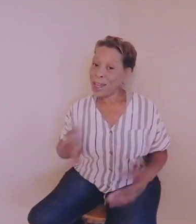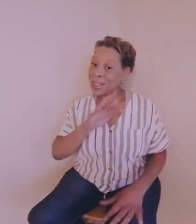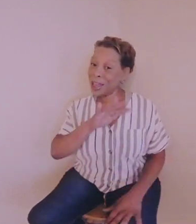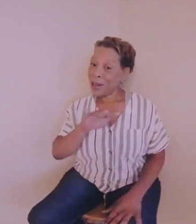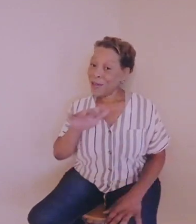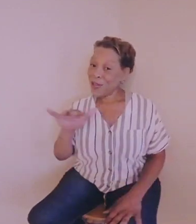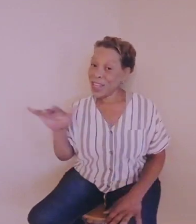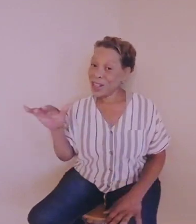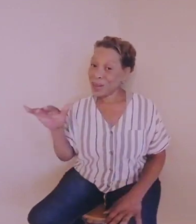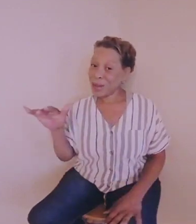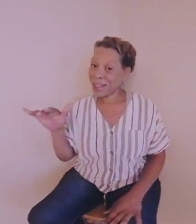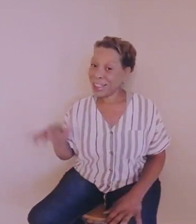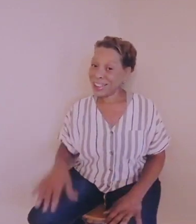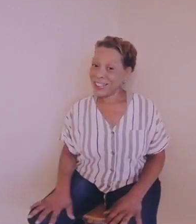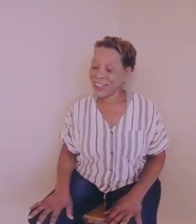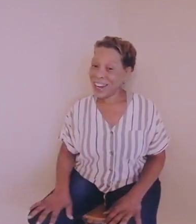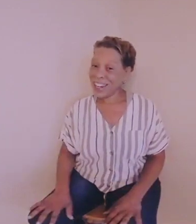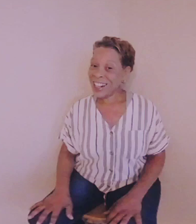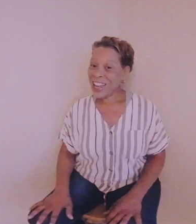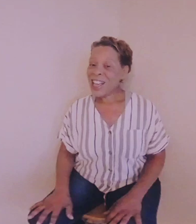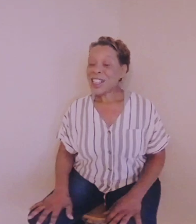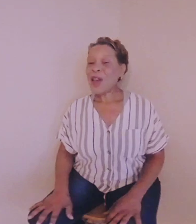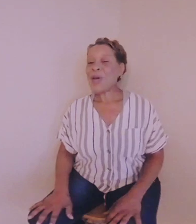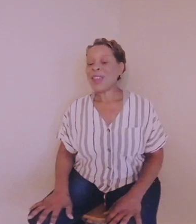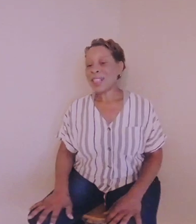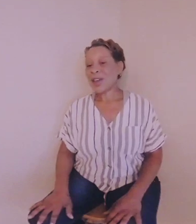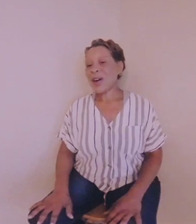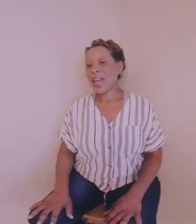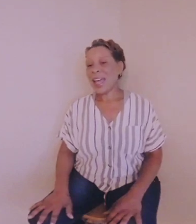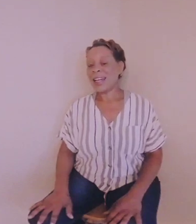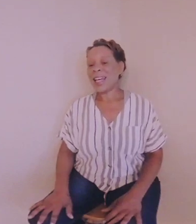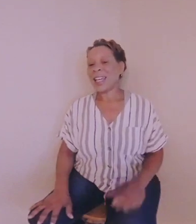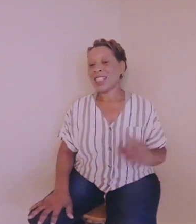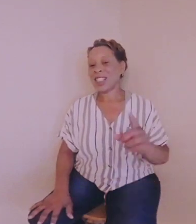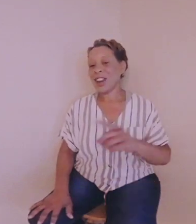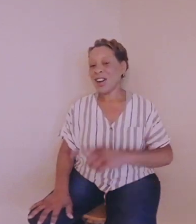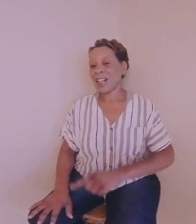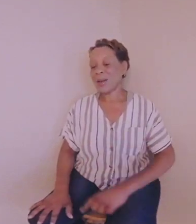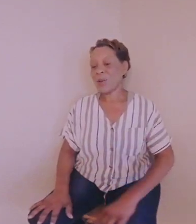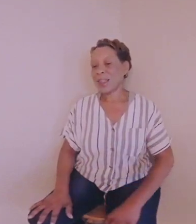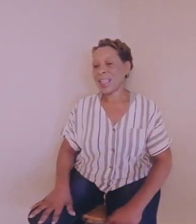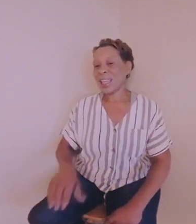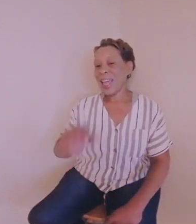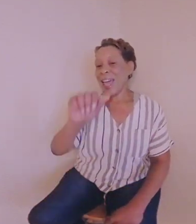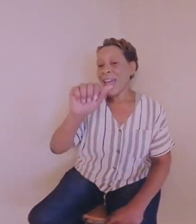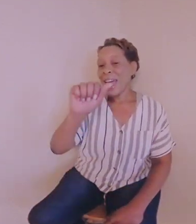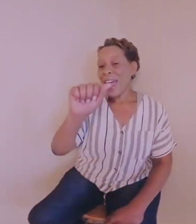always fingerspell it, right? So let's go ahead and get started with the